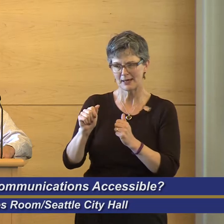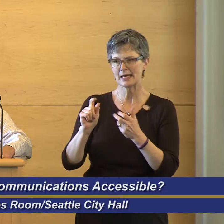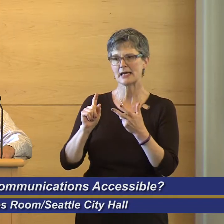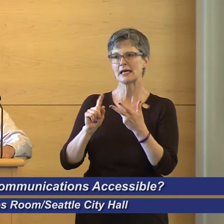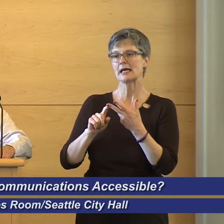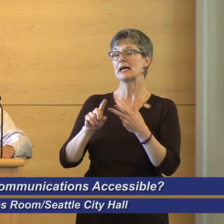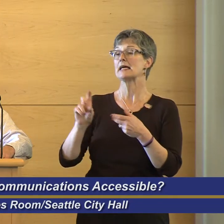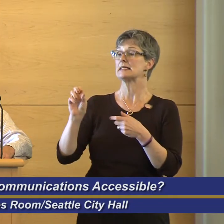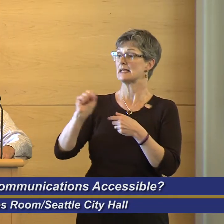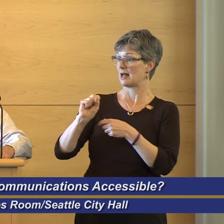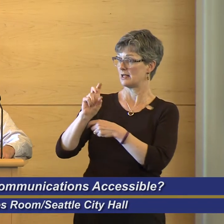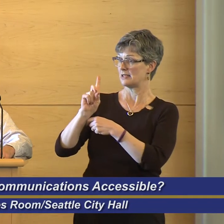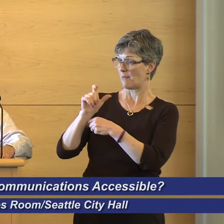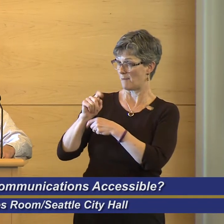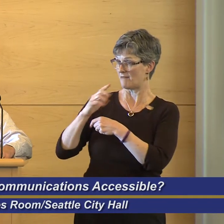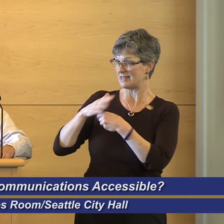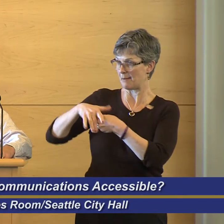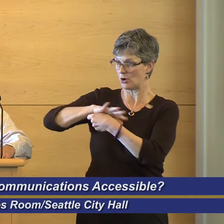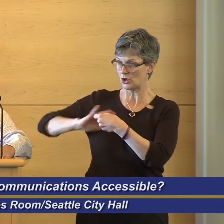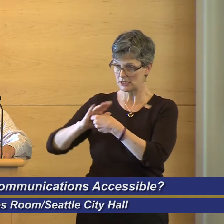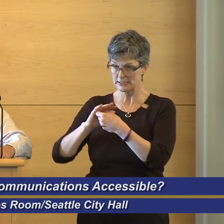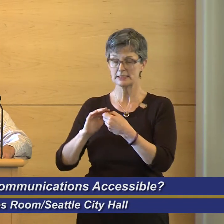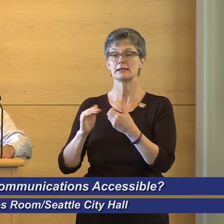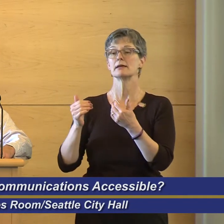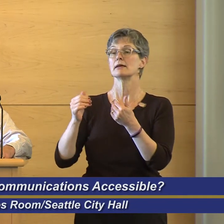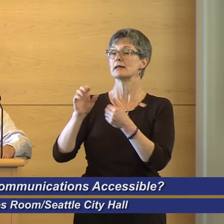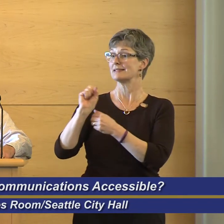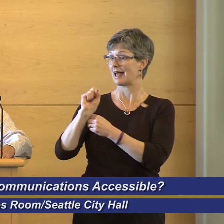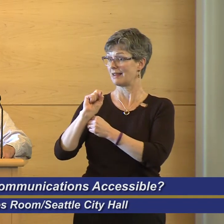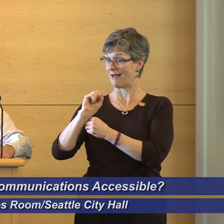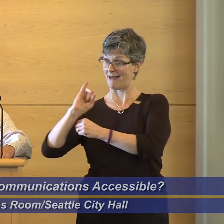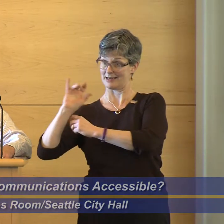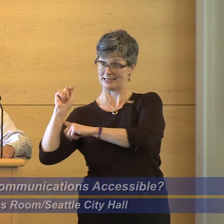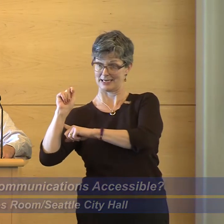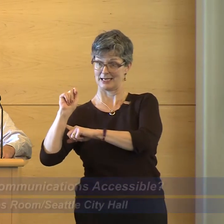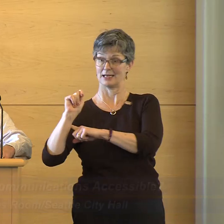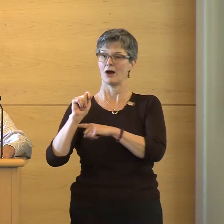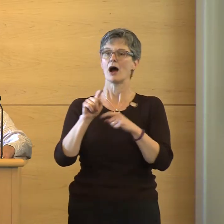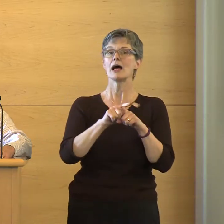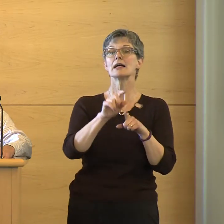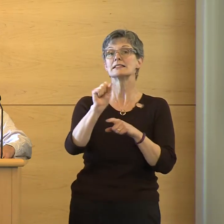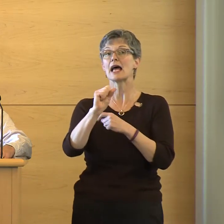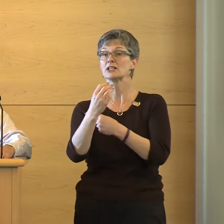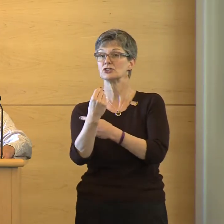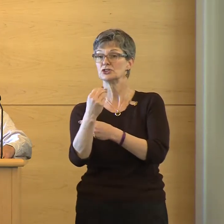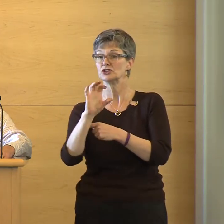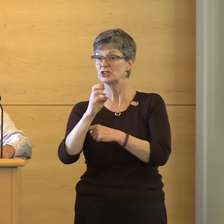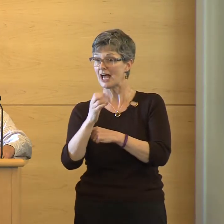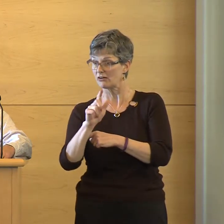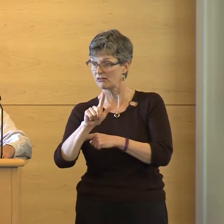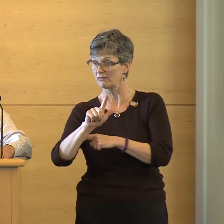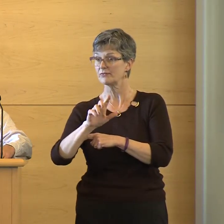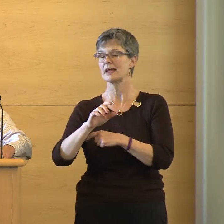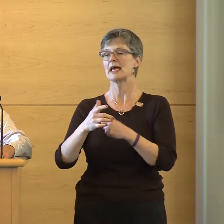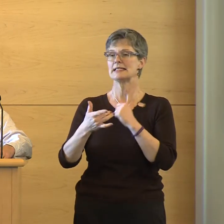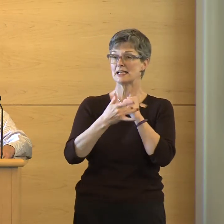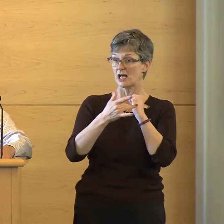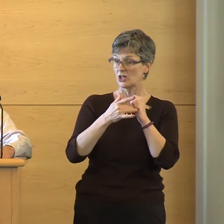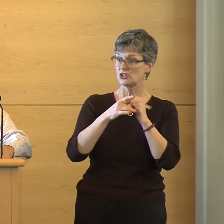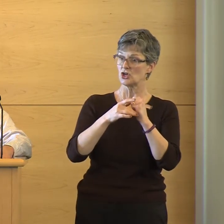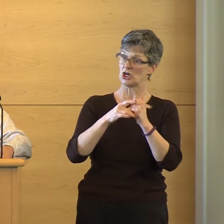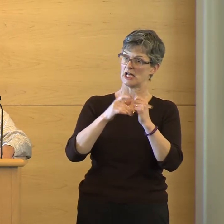A11YSEA, which is the Seattle Area Accessibility and Inclusive Design Meetup Group, the Seattle Commission for People